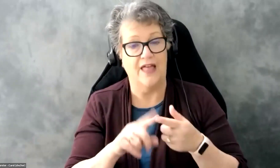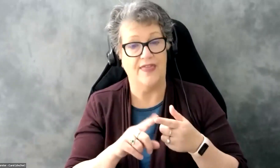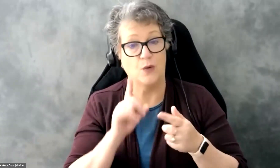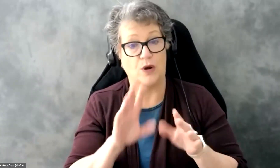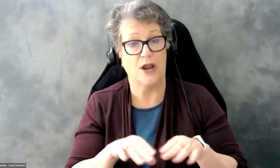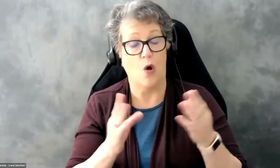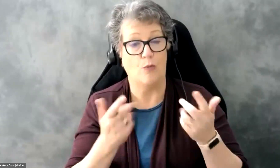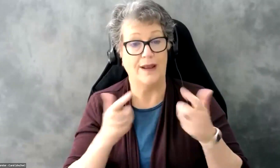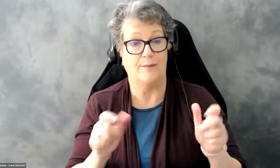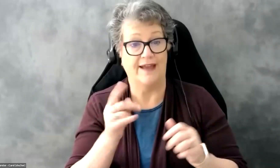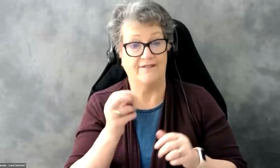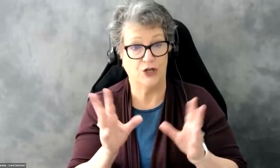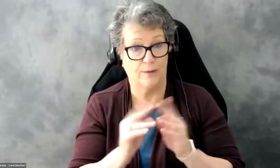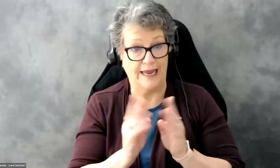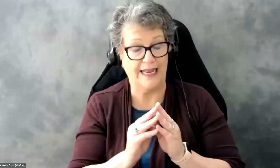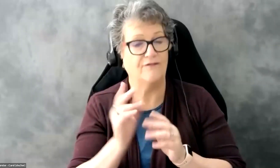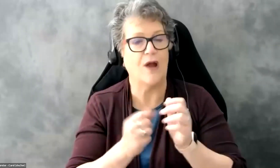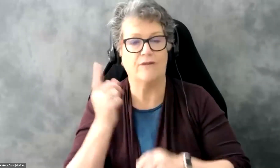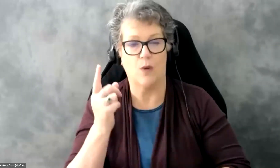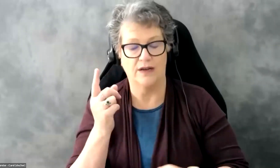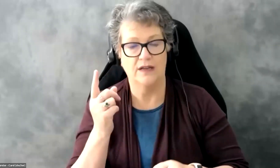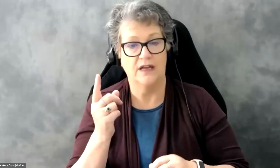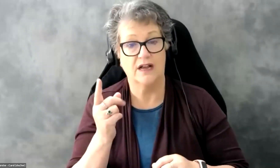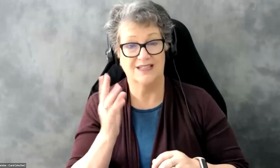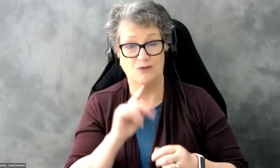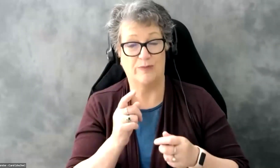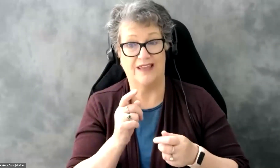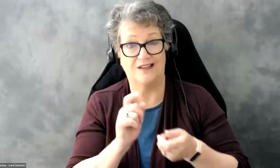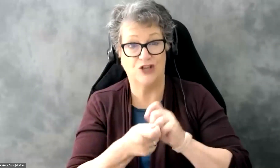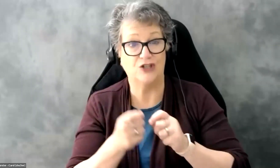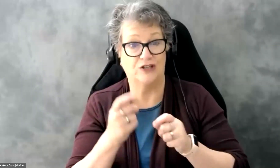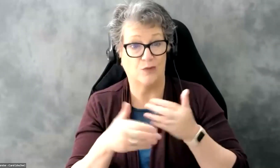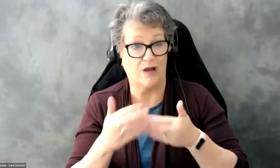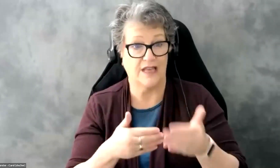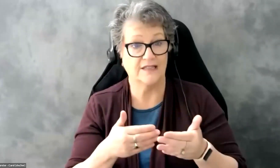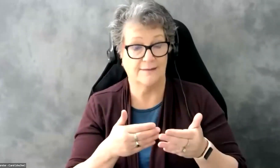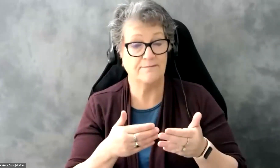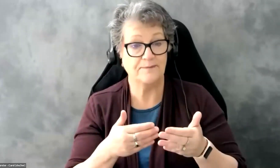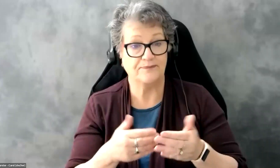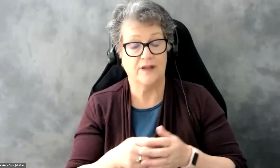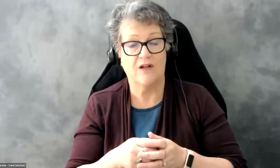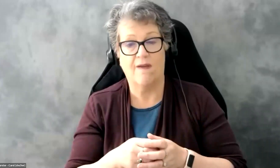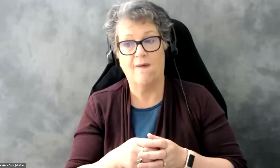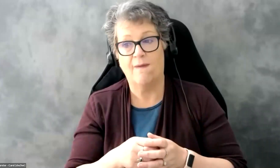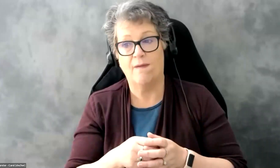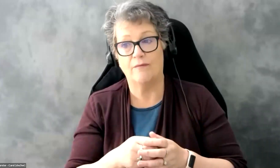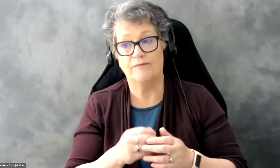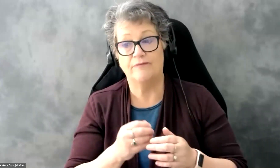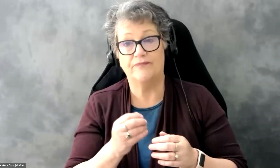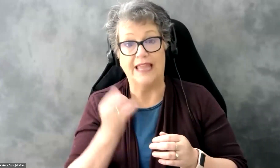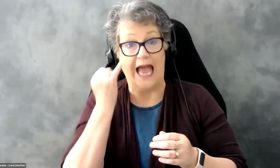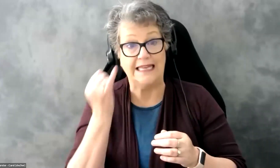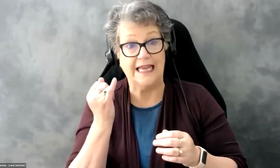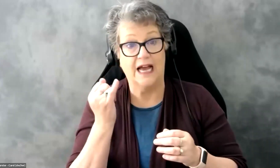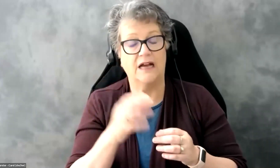open a big vendor meeting to kind of everyone, because it's going to be a change of process. You're going to be again, the idea being, rather than having our